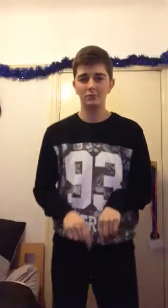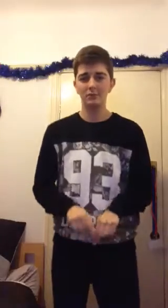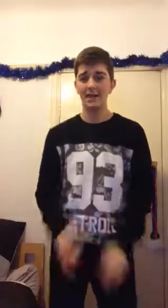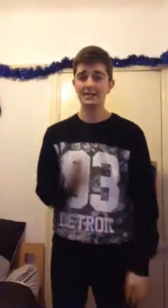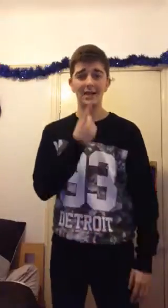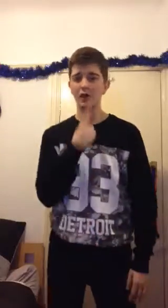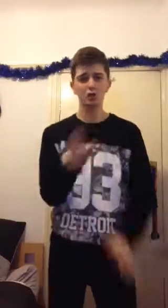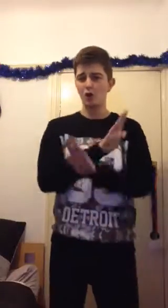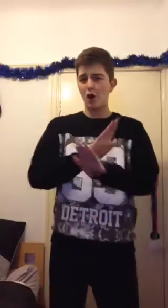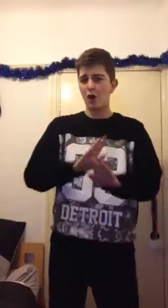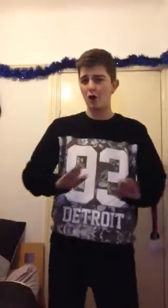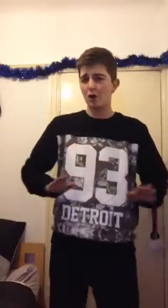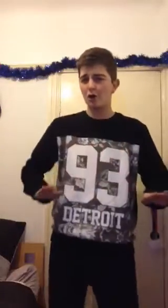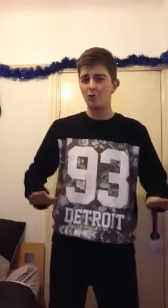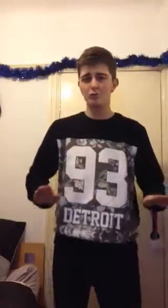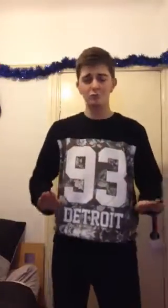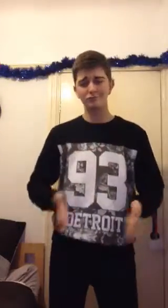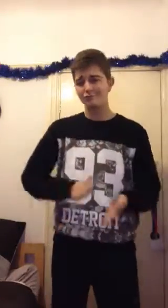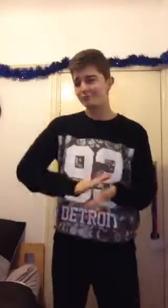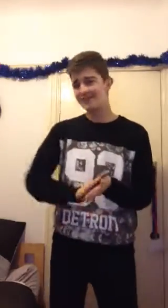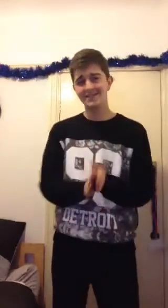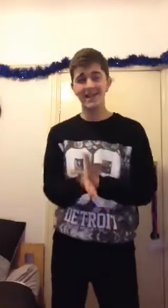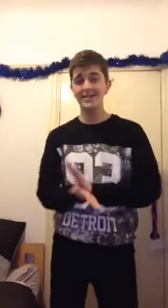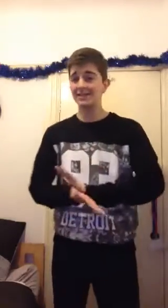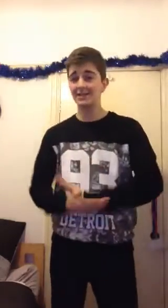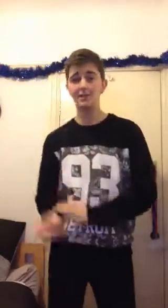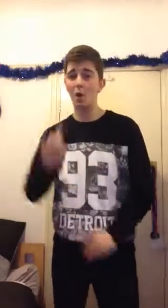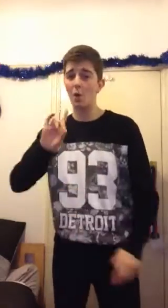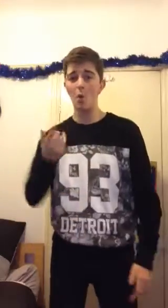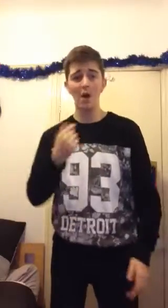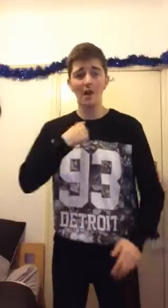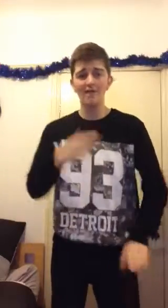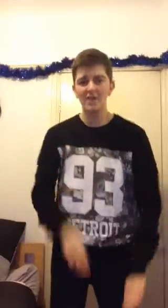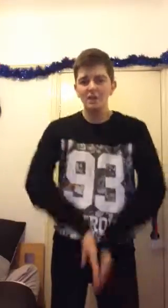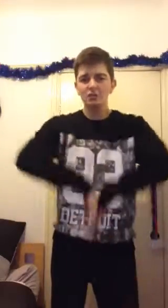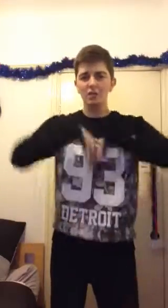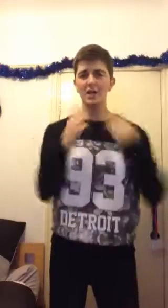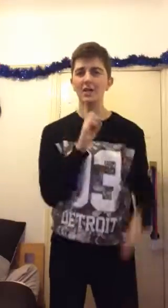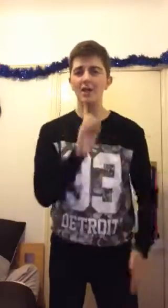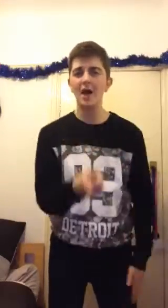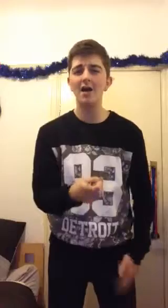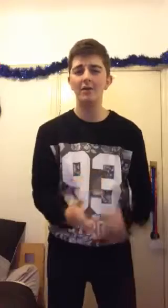Say there's no me thinking. What I feel is really love.